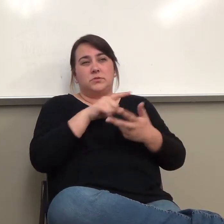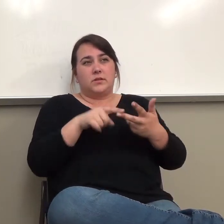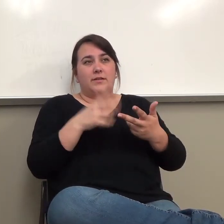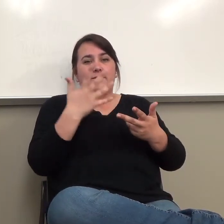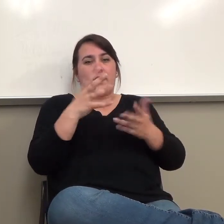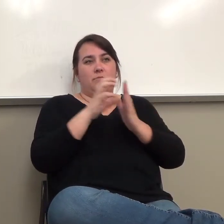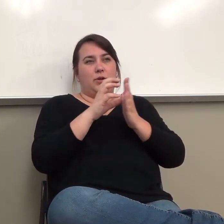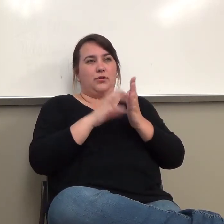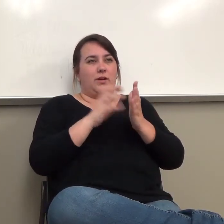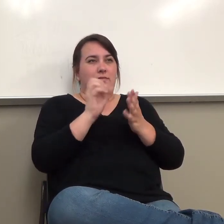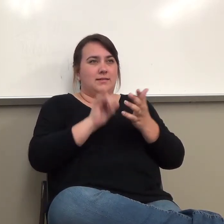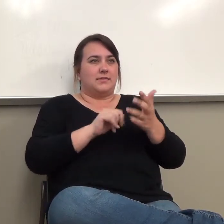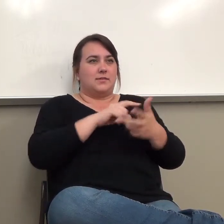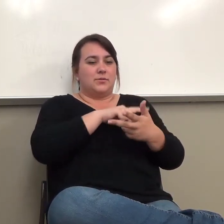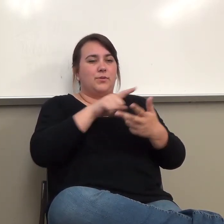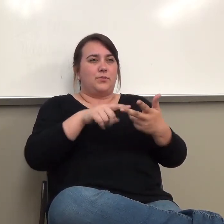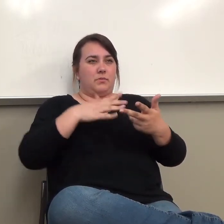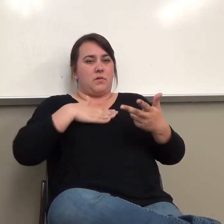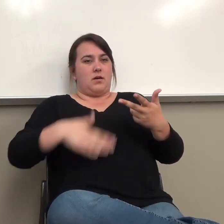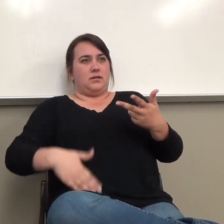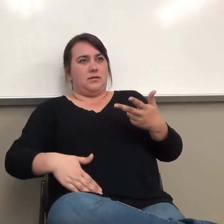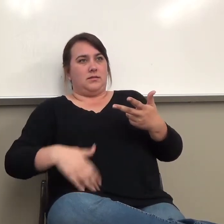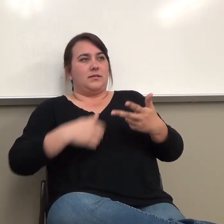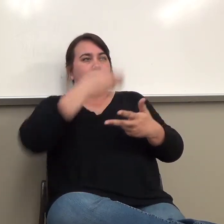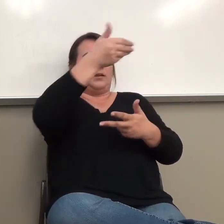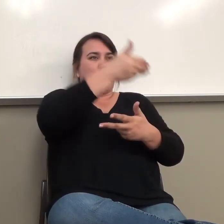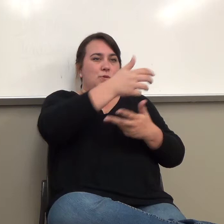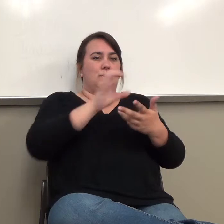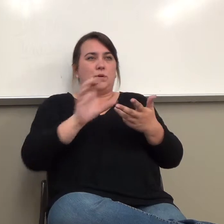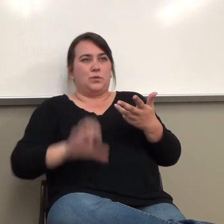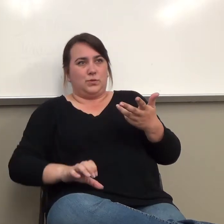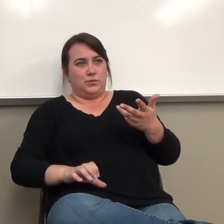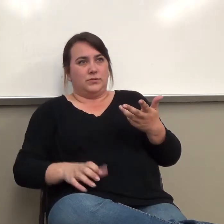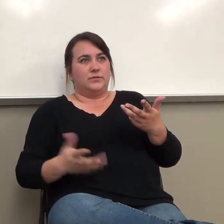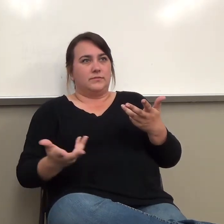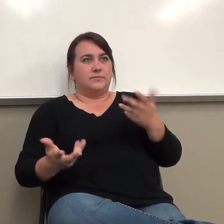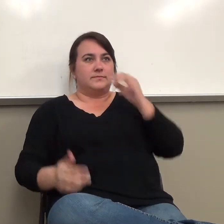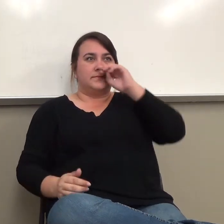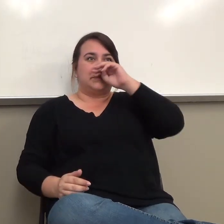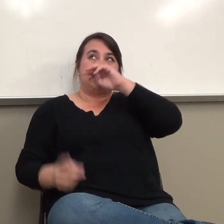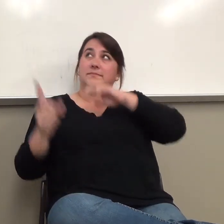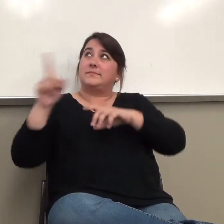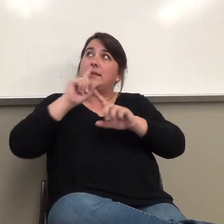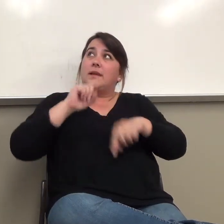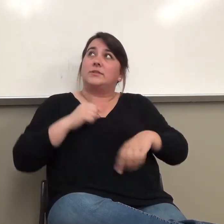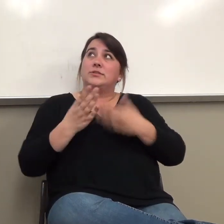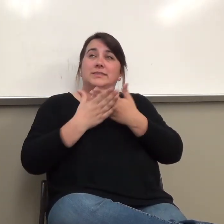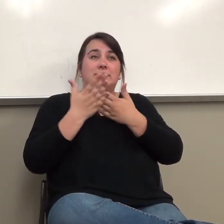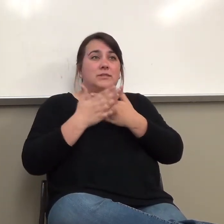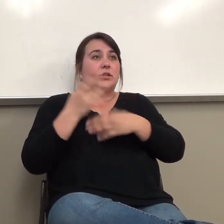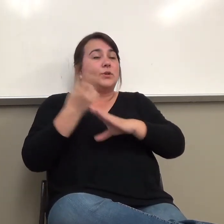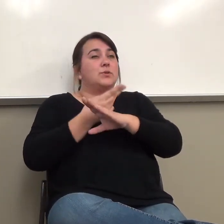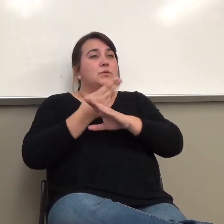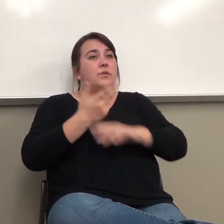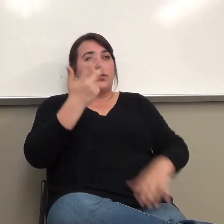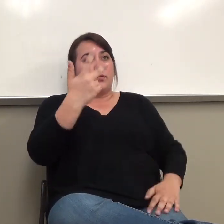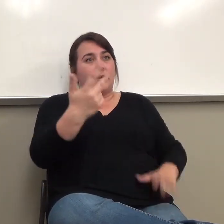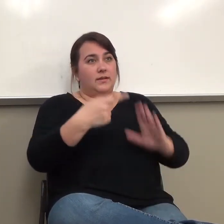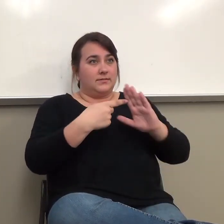essay. Okay? So the answer here was easy. The point is whether you can see where the